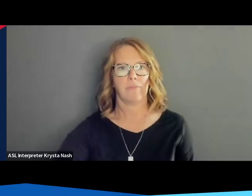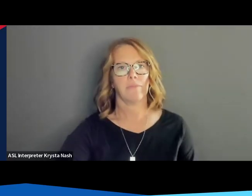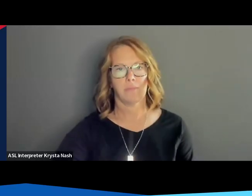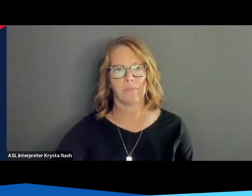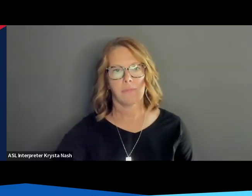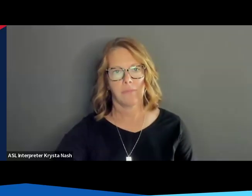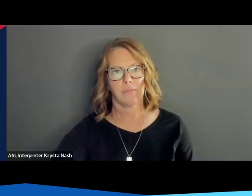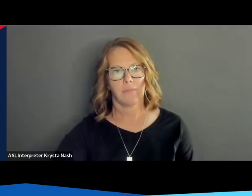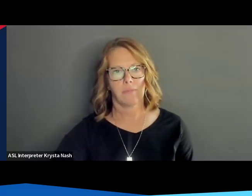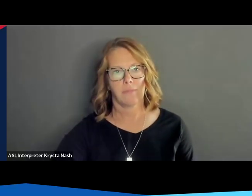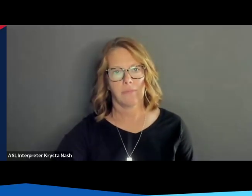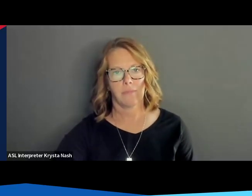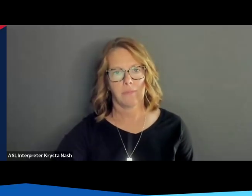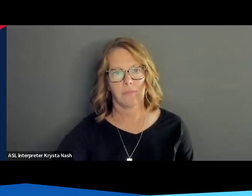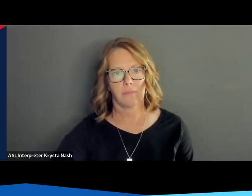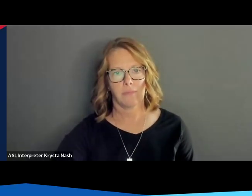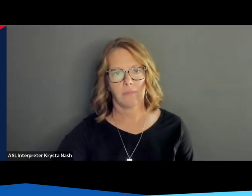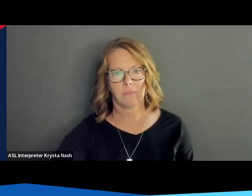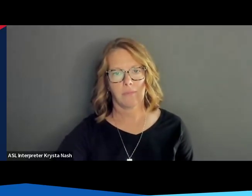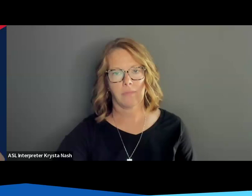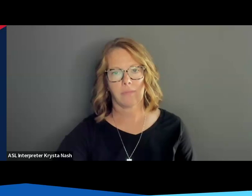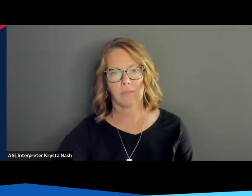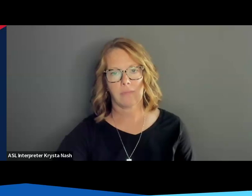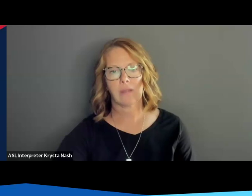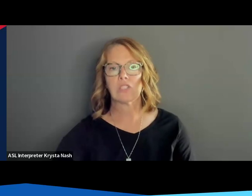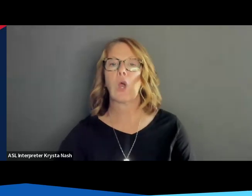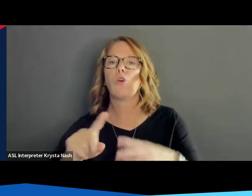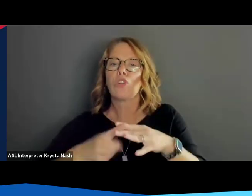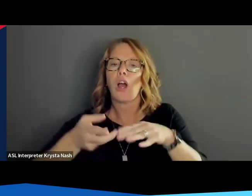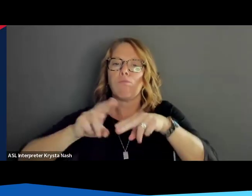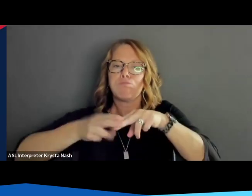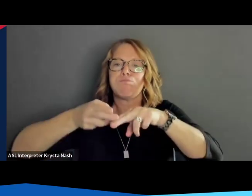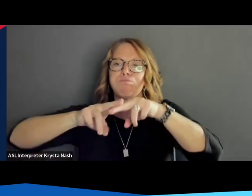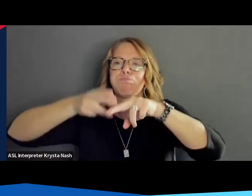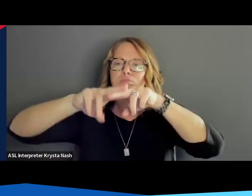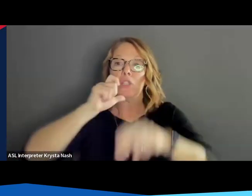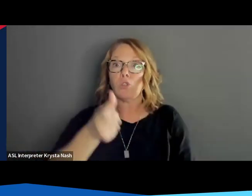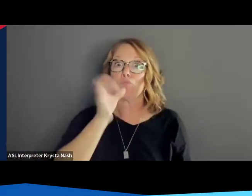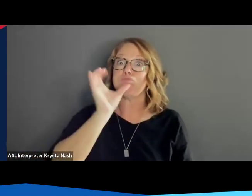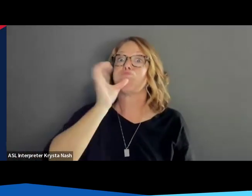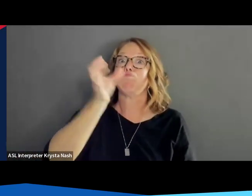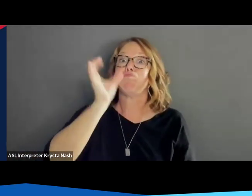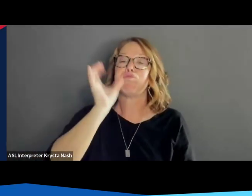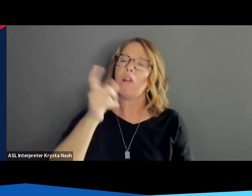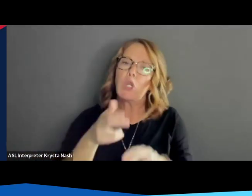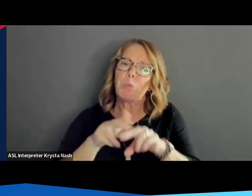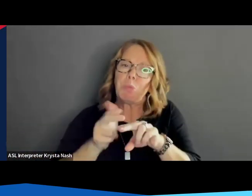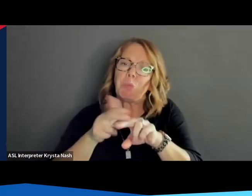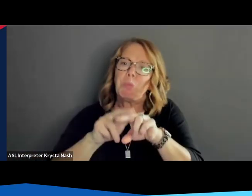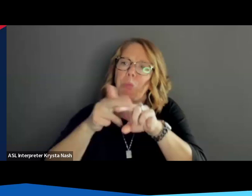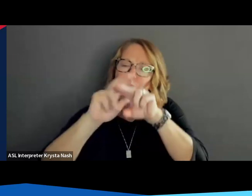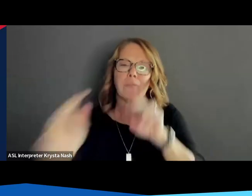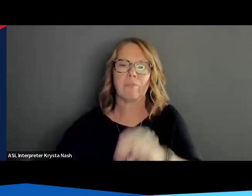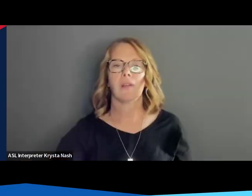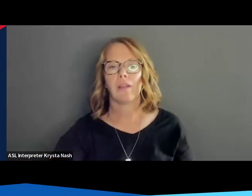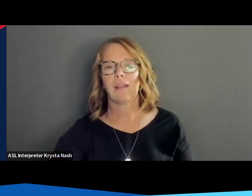so, build up to it. Don't just start drinking it because you can overwhelm your heart so easily. So, but then if you do